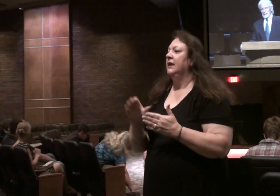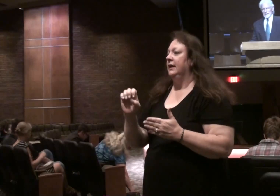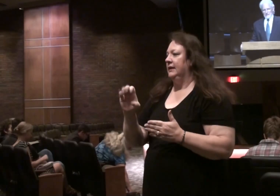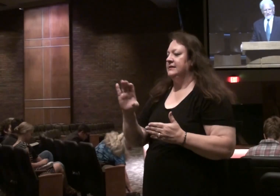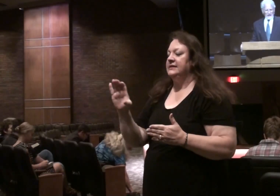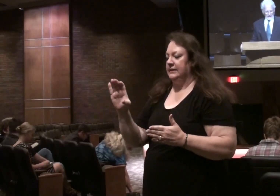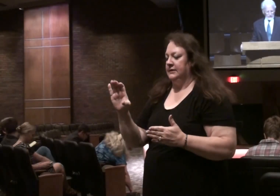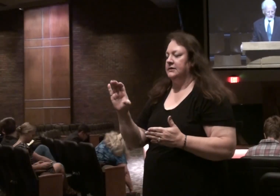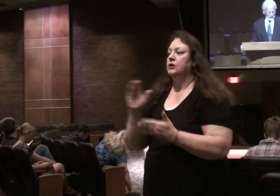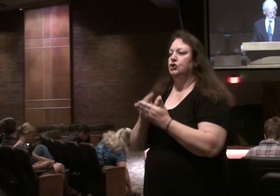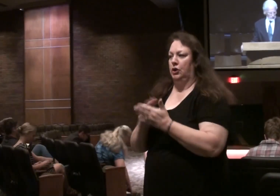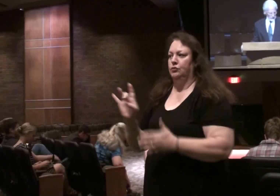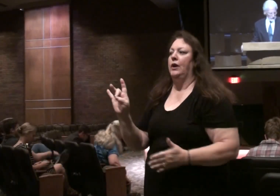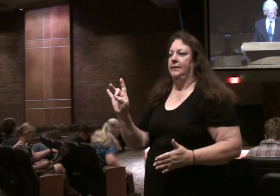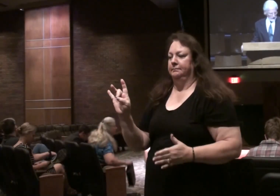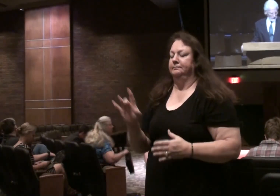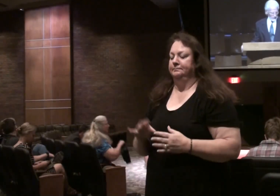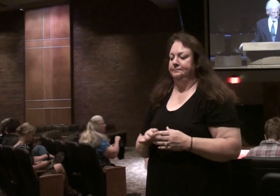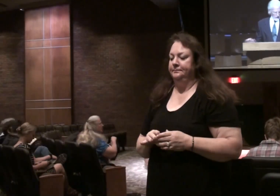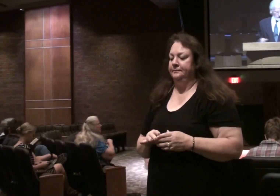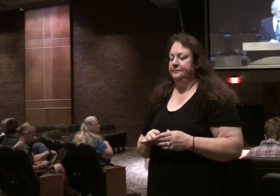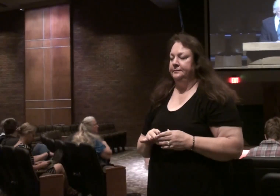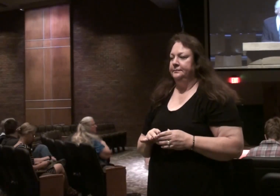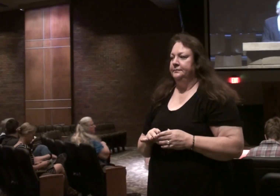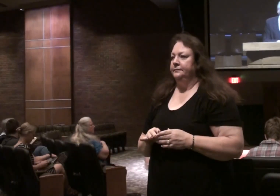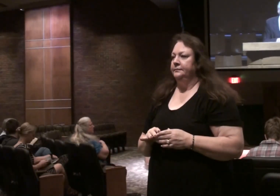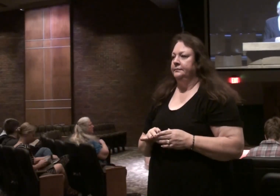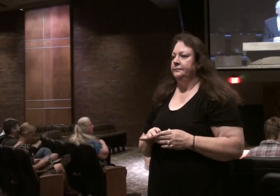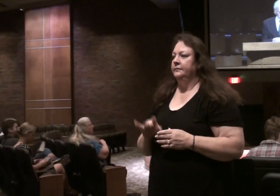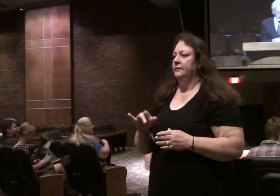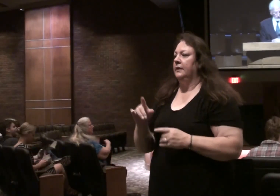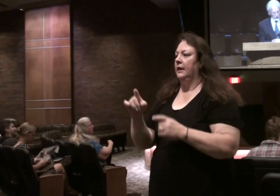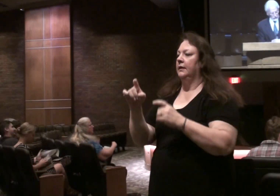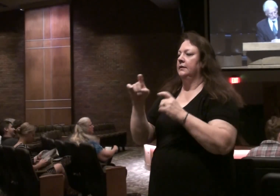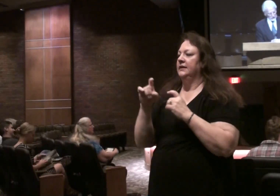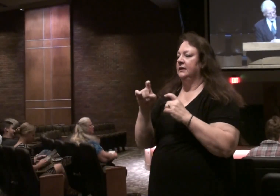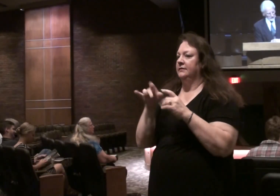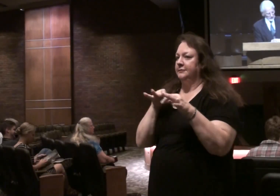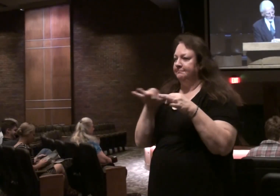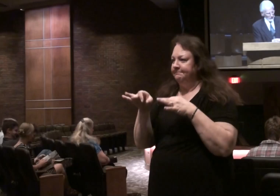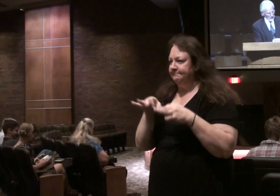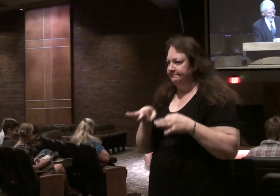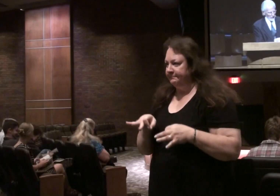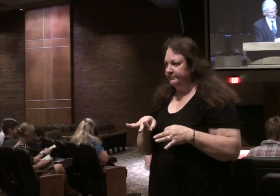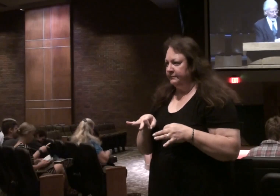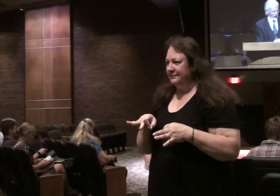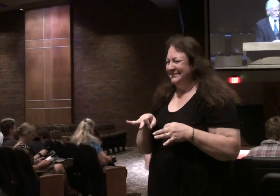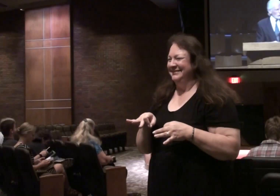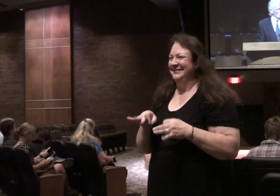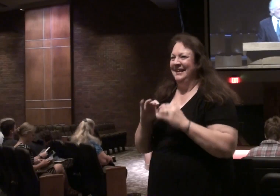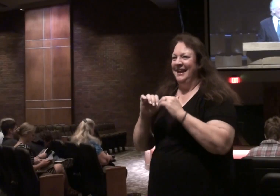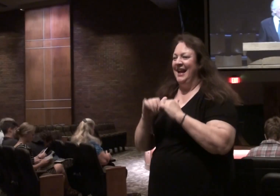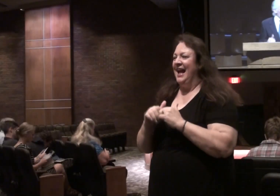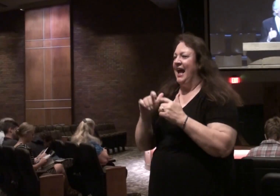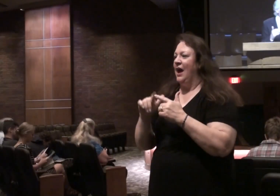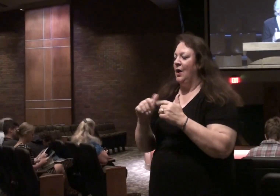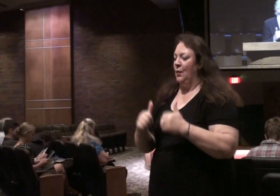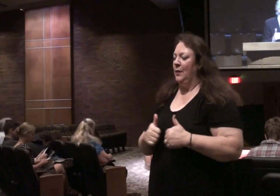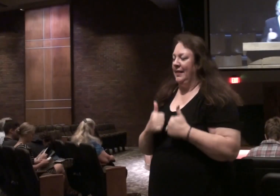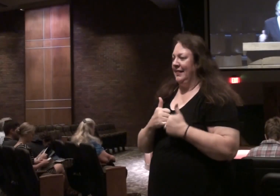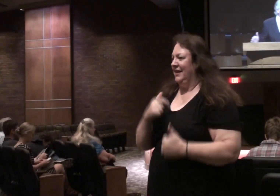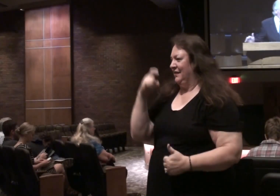book of Ecclesiastes. It is giving us instruction on how to